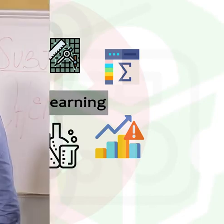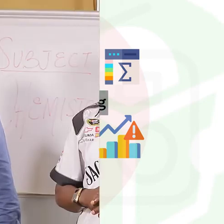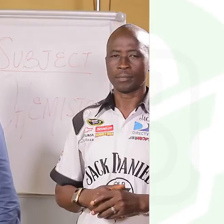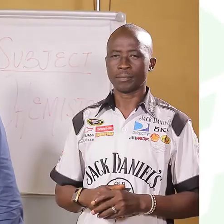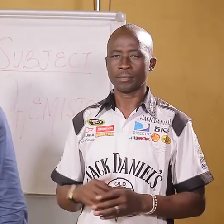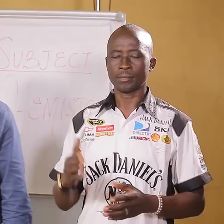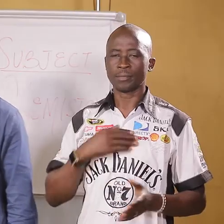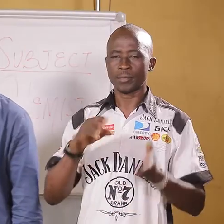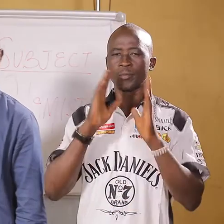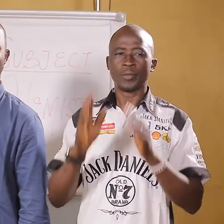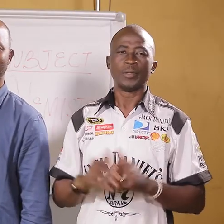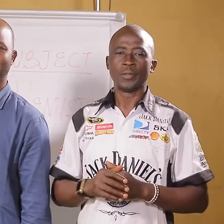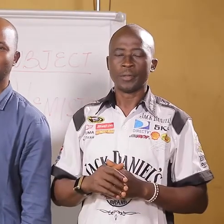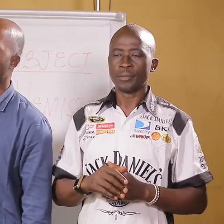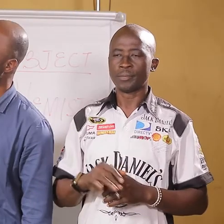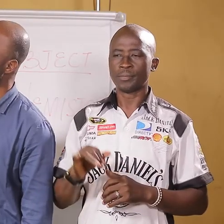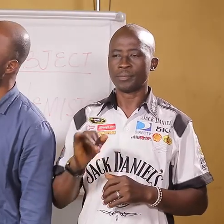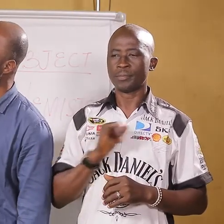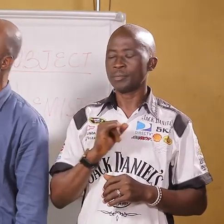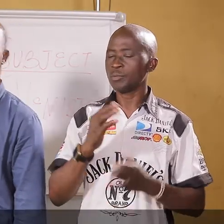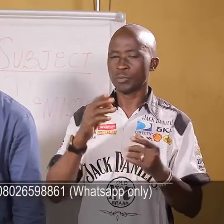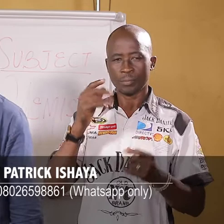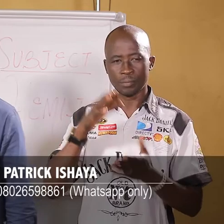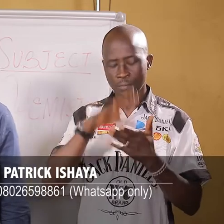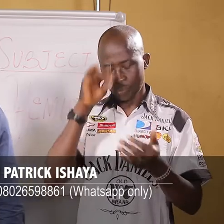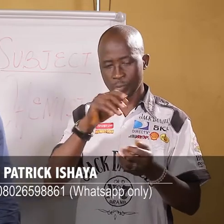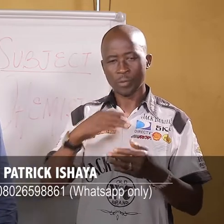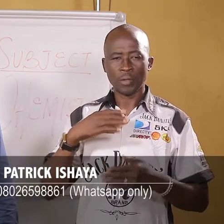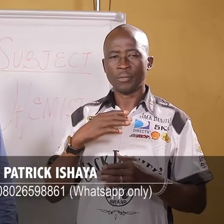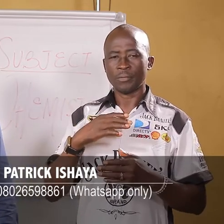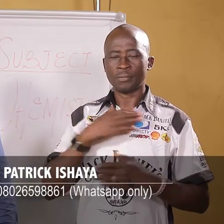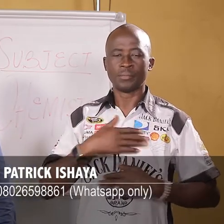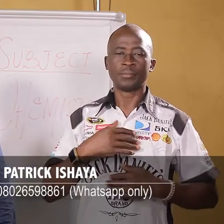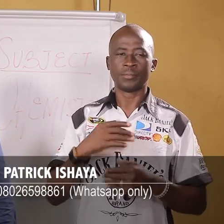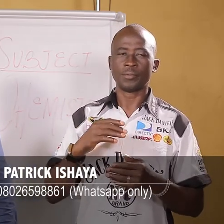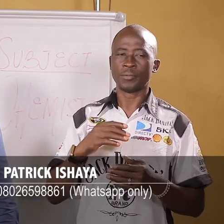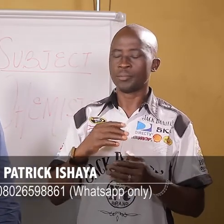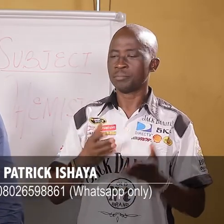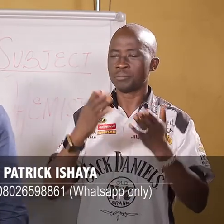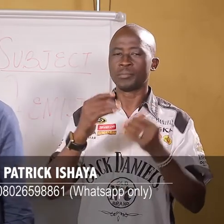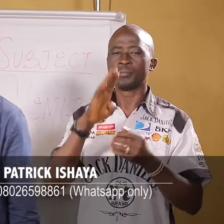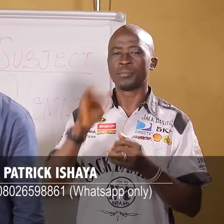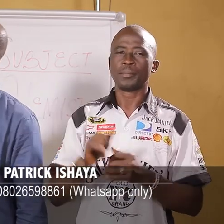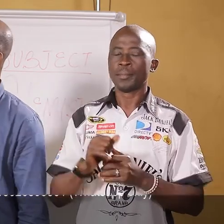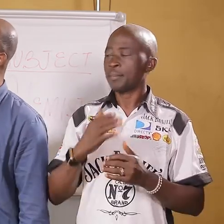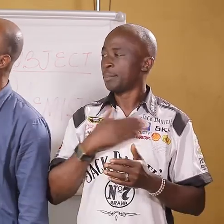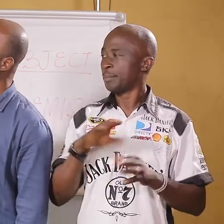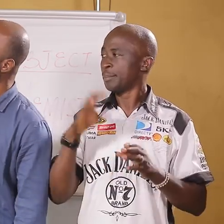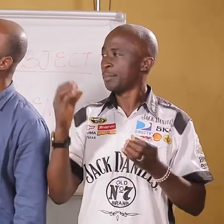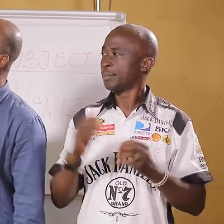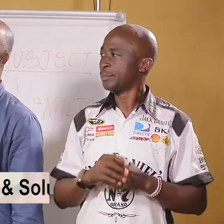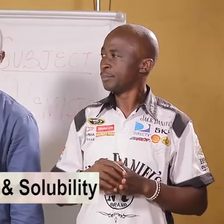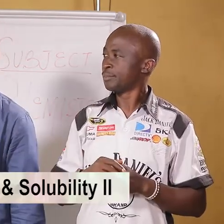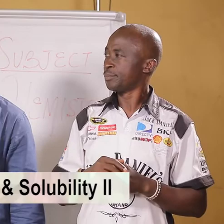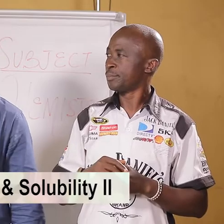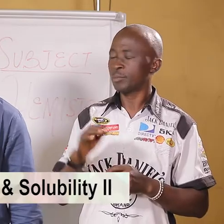My wonderful students, I'm sure you have enjoyed the beautiful presentation by my colleague, Ibrahim Umar. I'll be summarizing